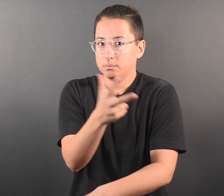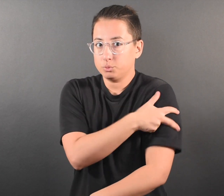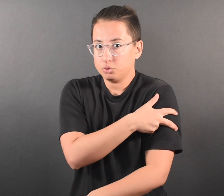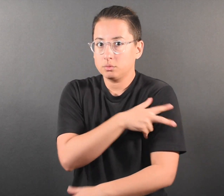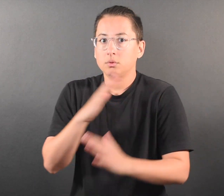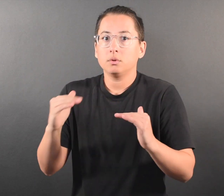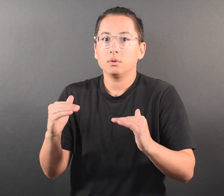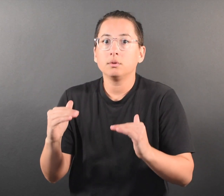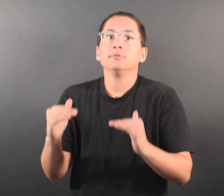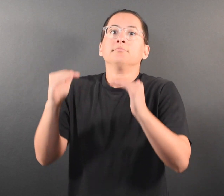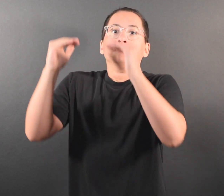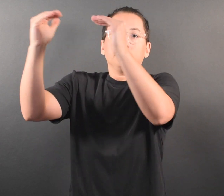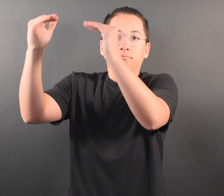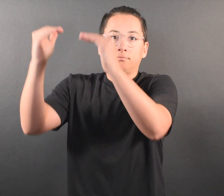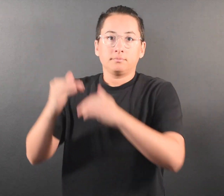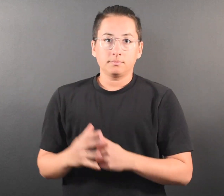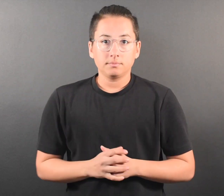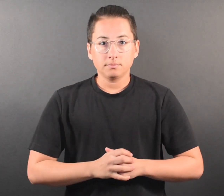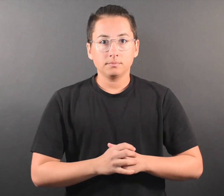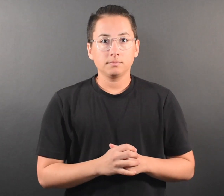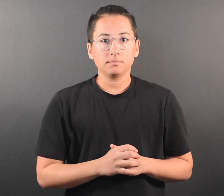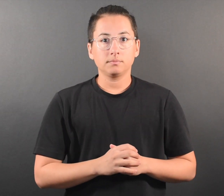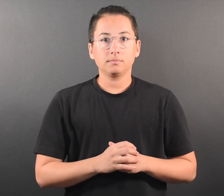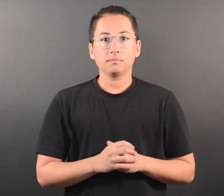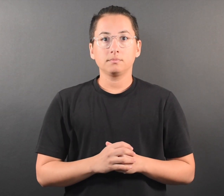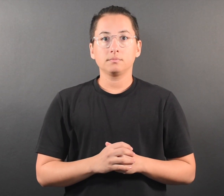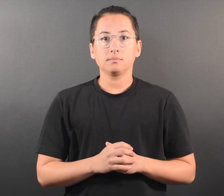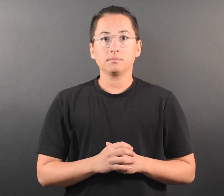The booster shot helps get protection back up to a higher level.